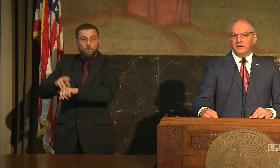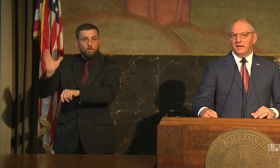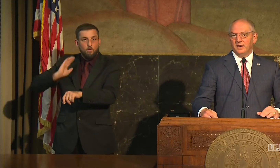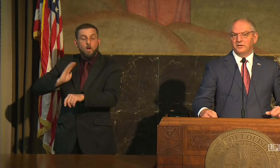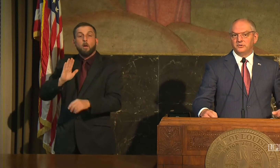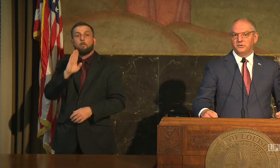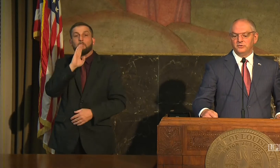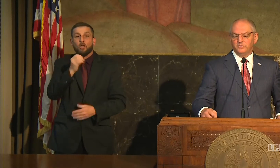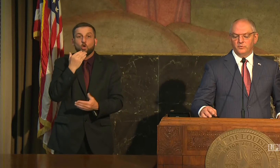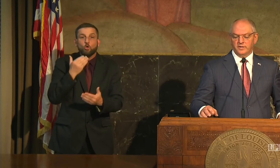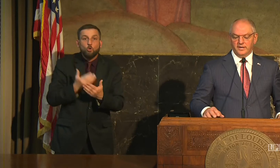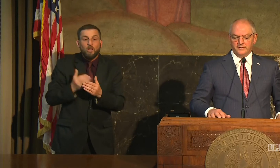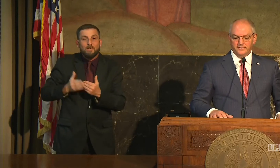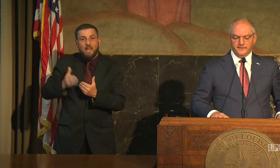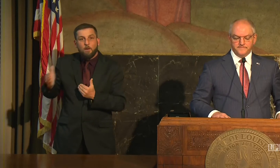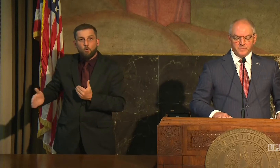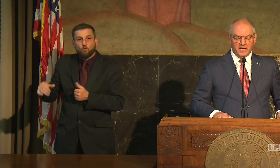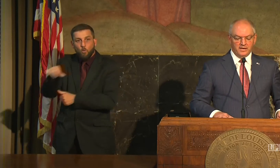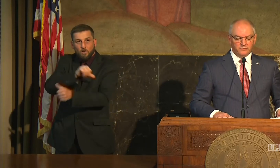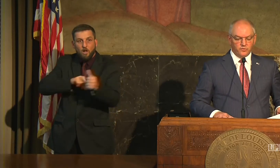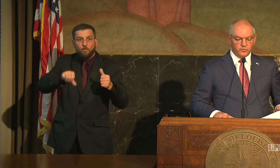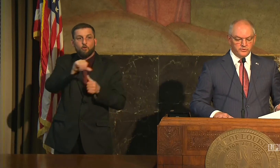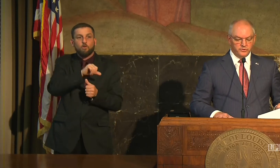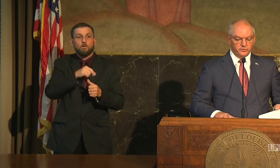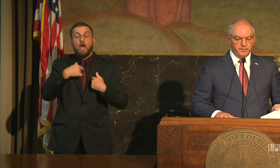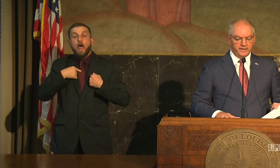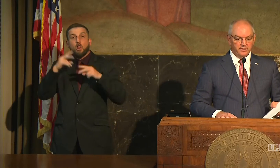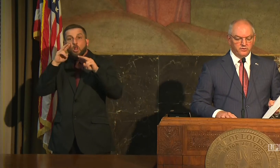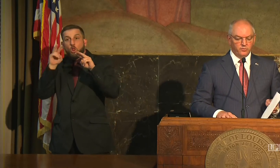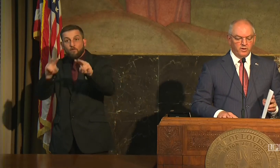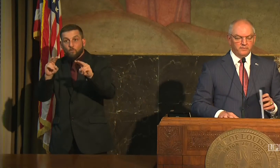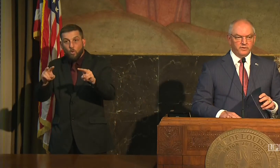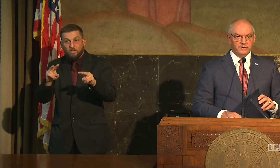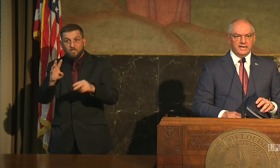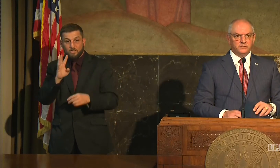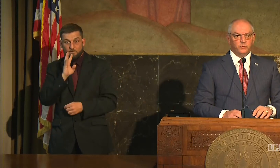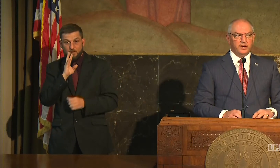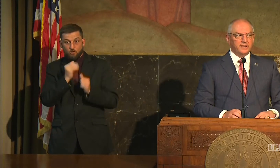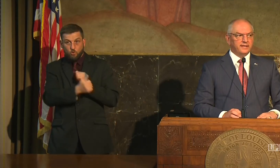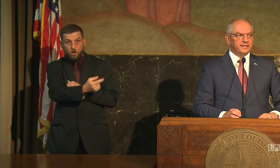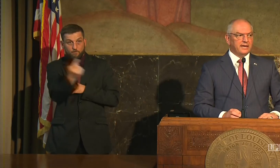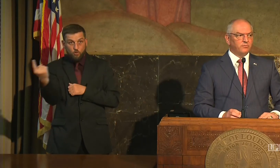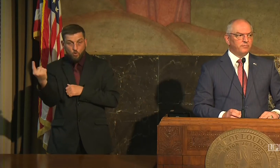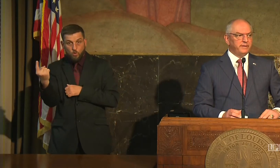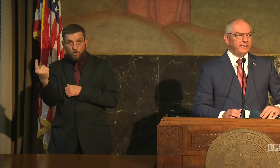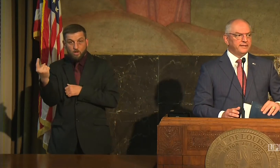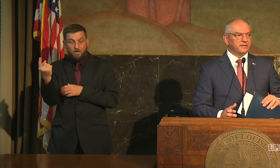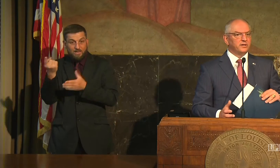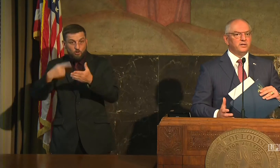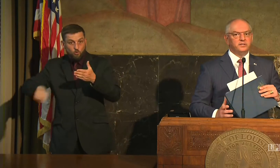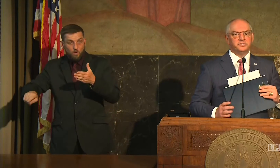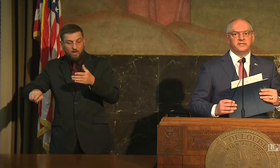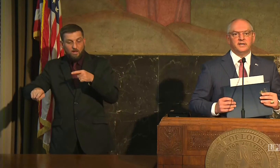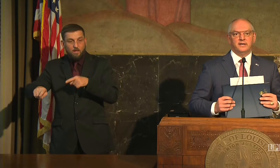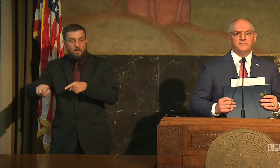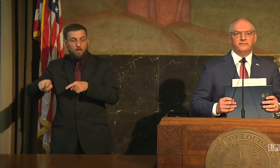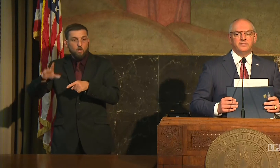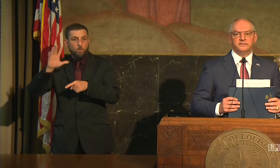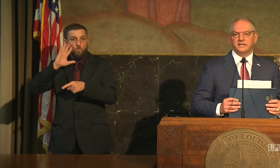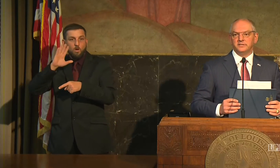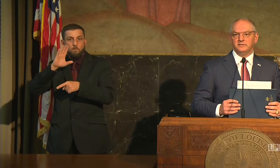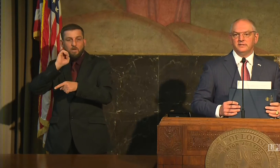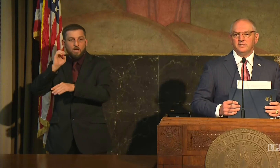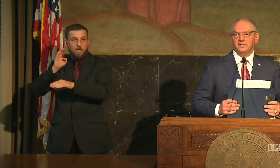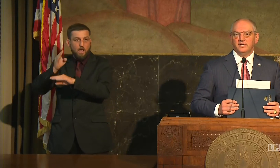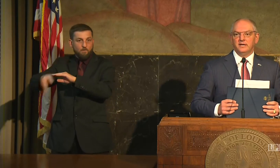neighbor to one another. I look forward to speaking to all of you next week. I think that will be at the conclusion of